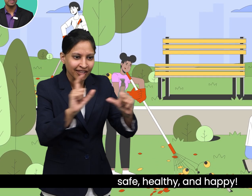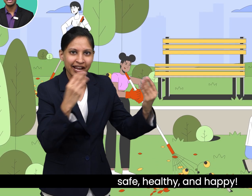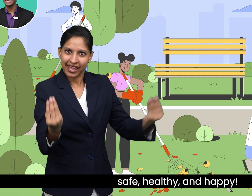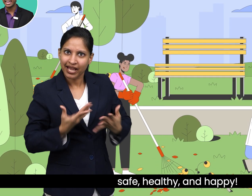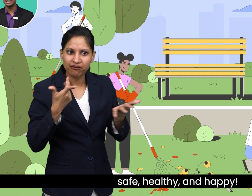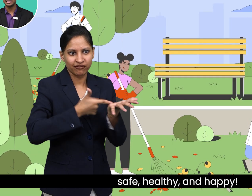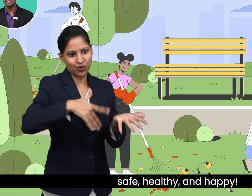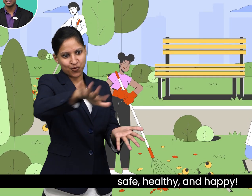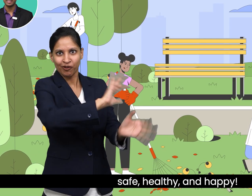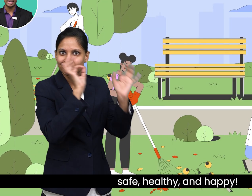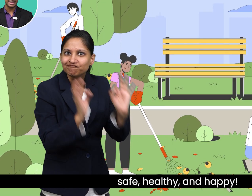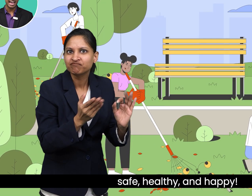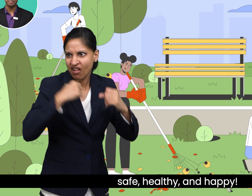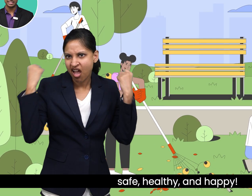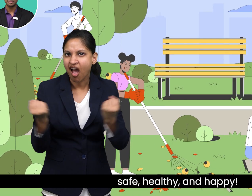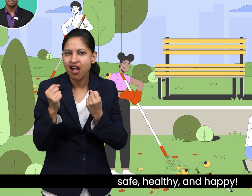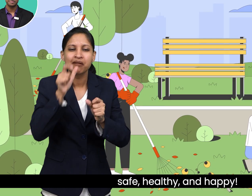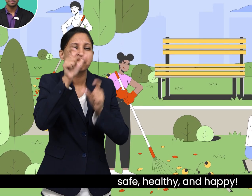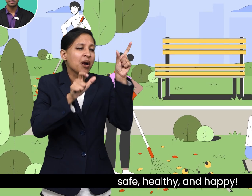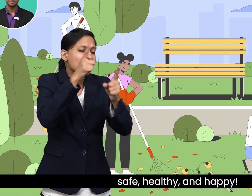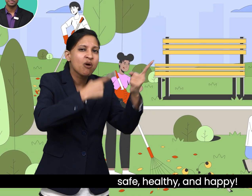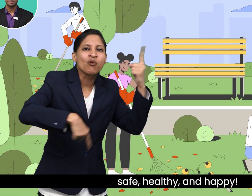safe, healthy, and happy.